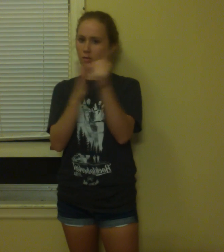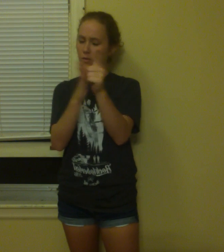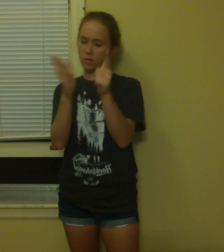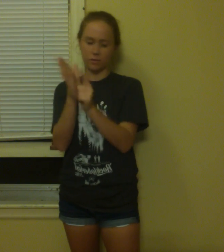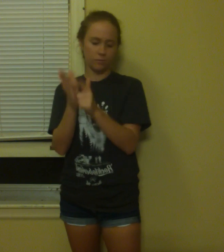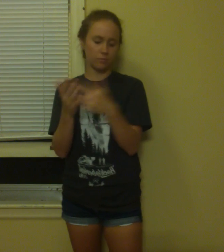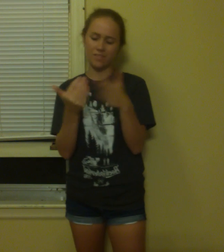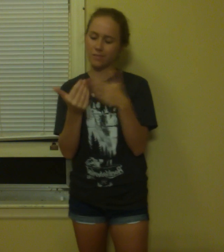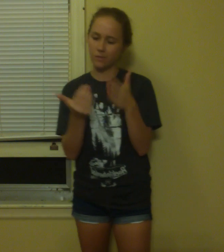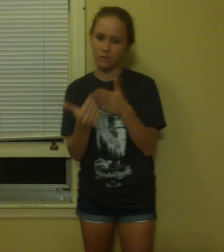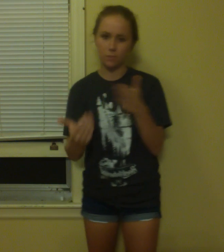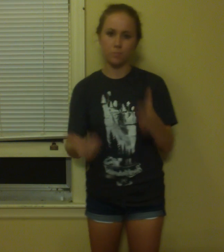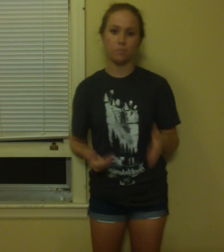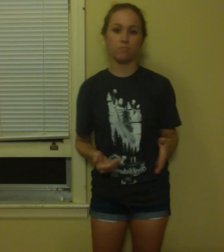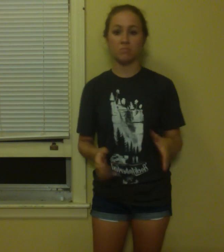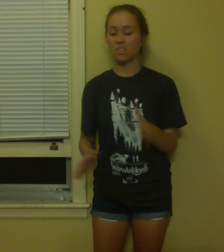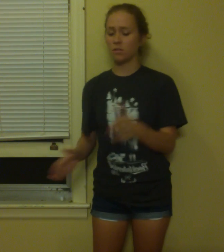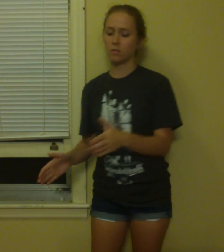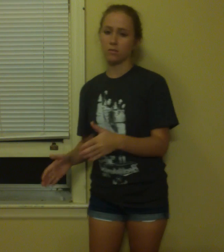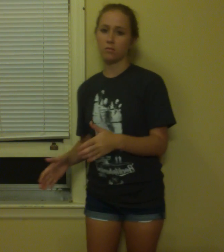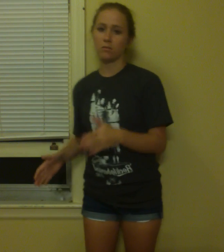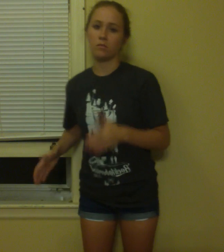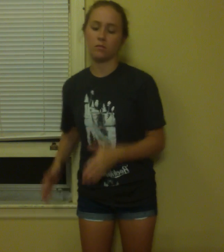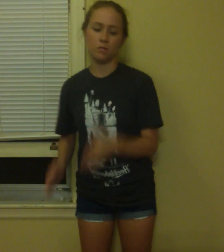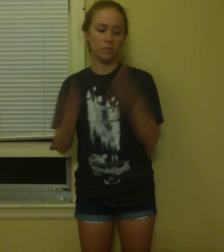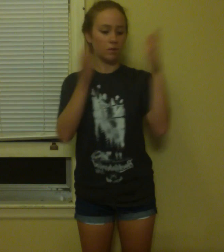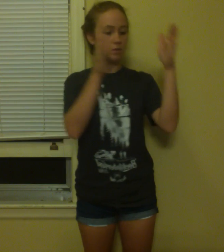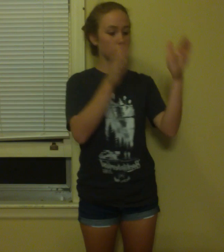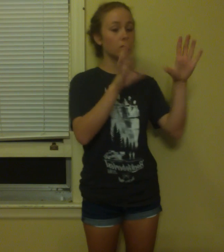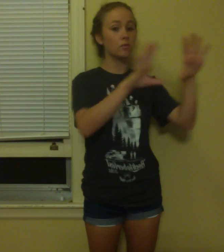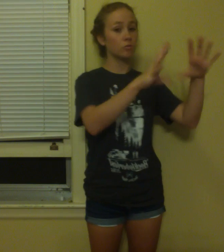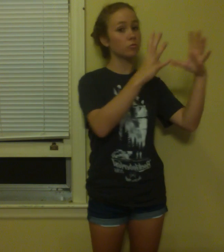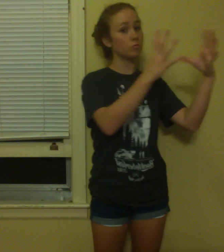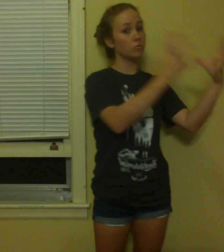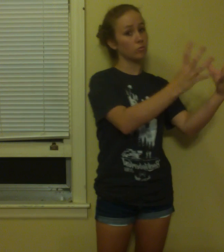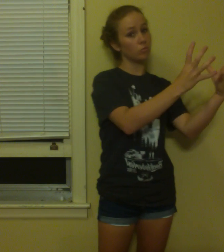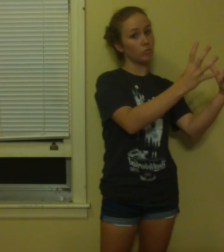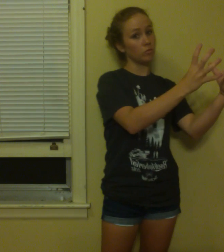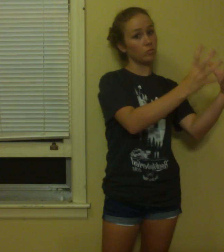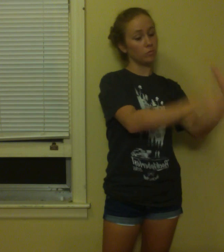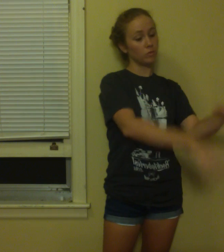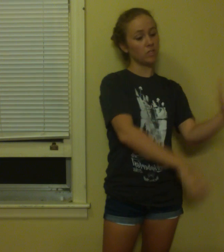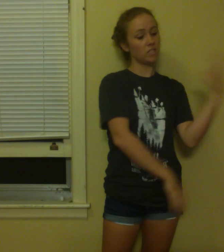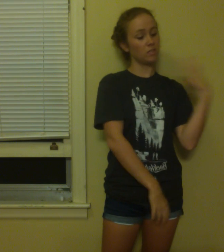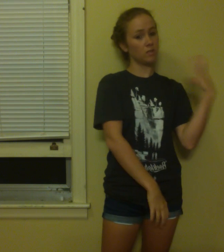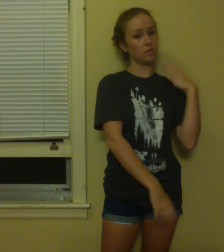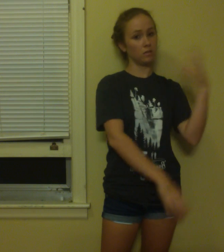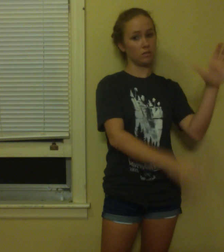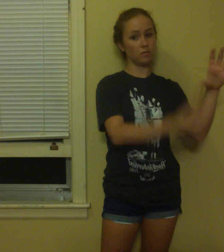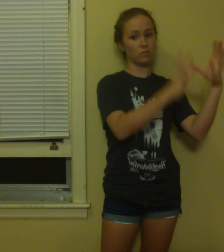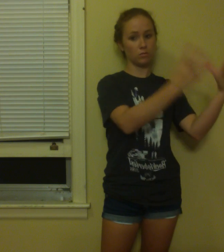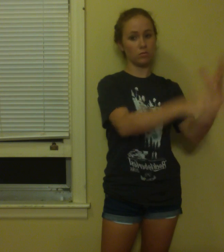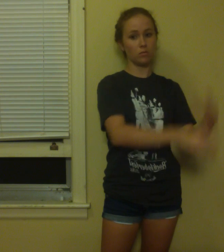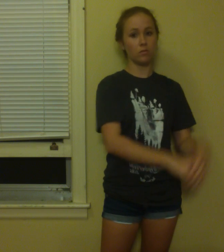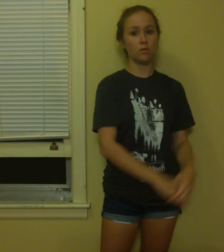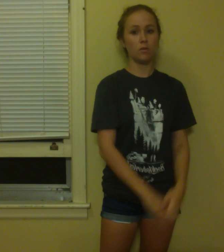laws. All right, that brings us to Article 2 of the United States Constitution, which sets up our executive branch, or our president of the United